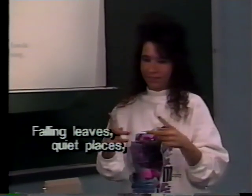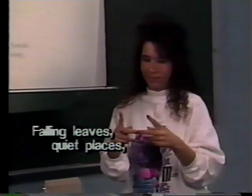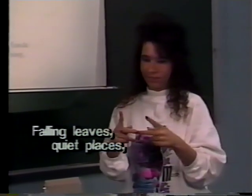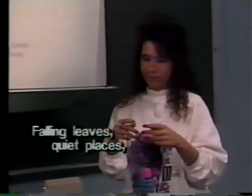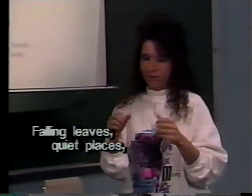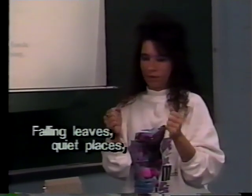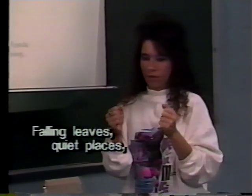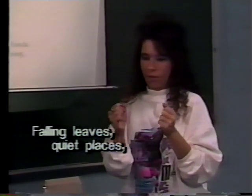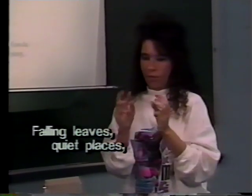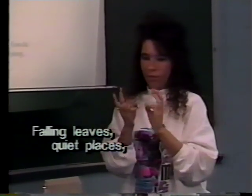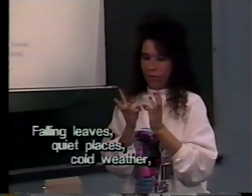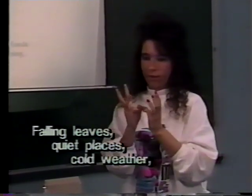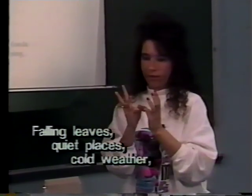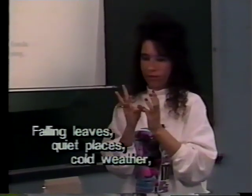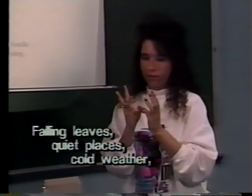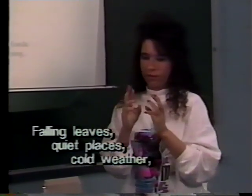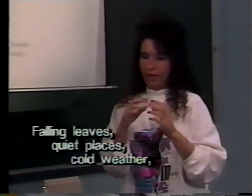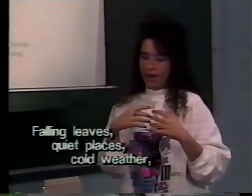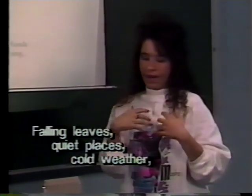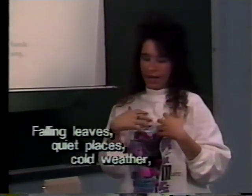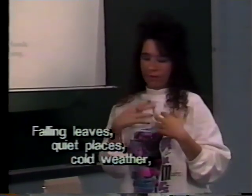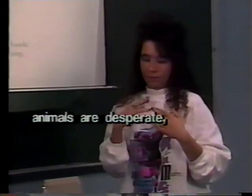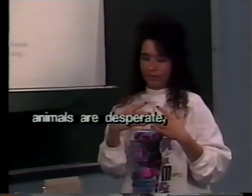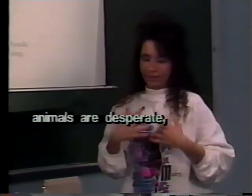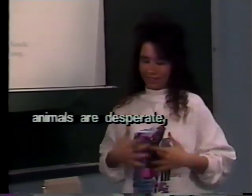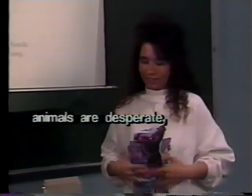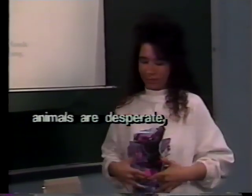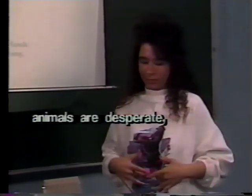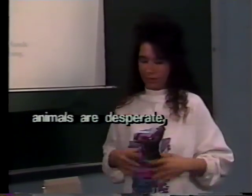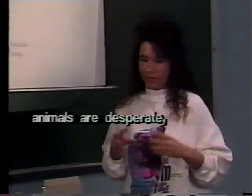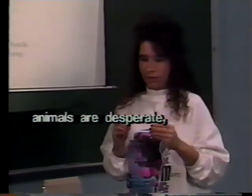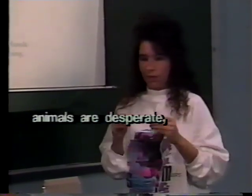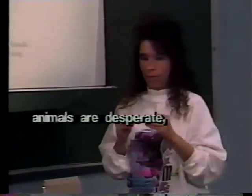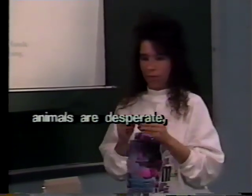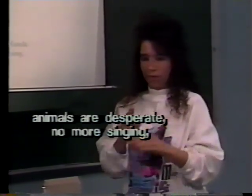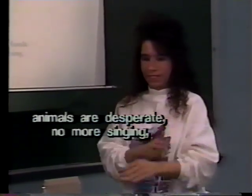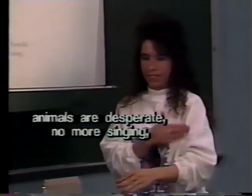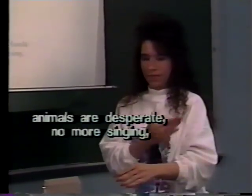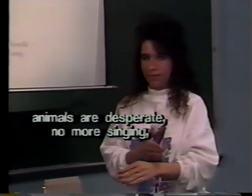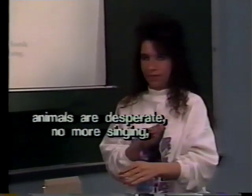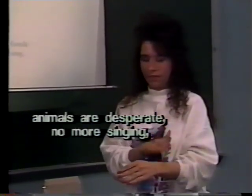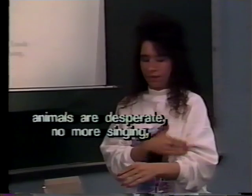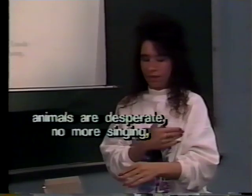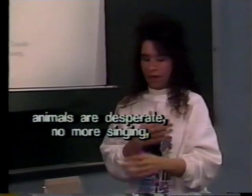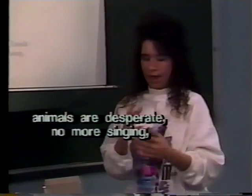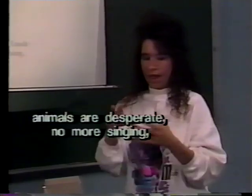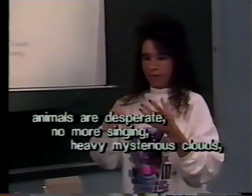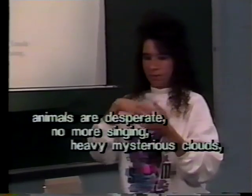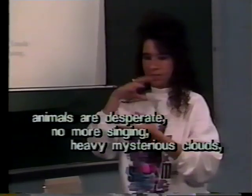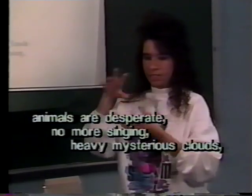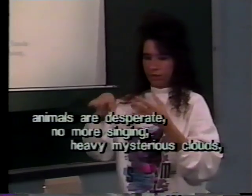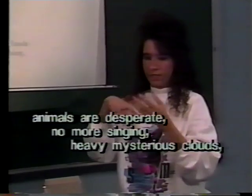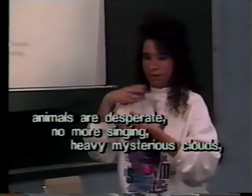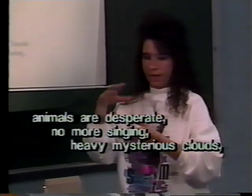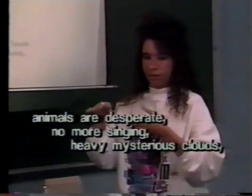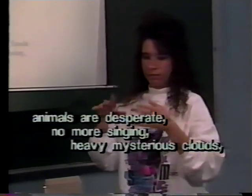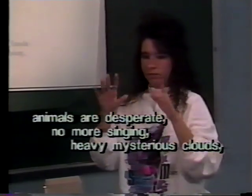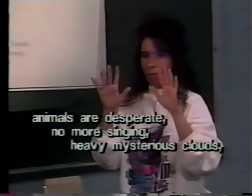places, cold weather, animals are desperate, no more singing, heavy mysterious clouds,